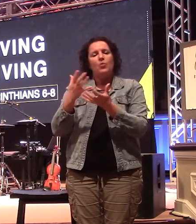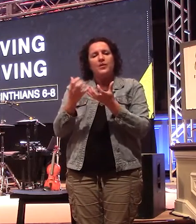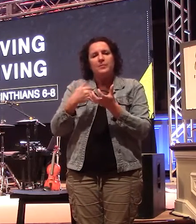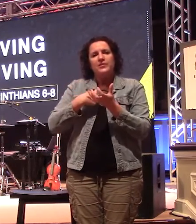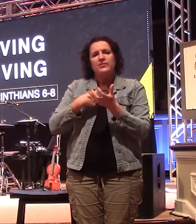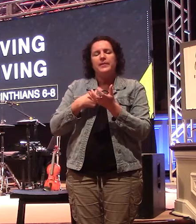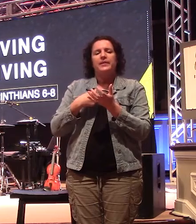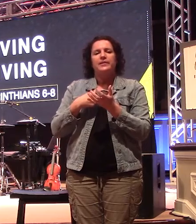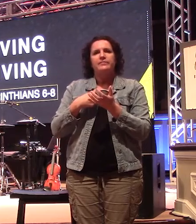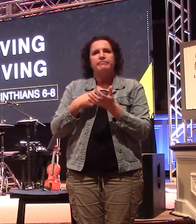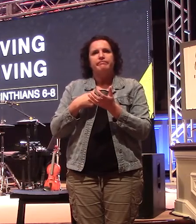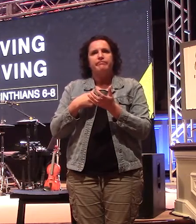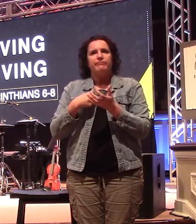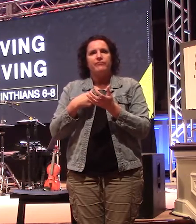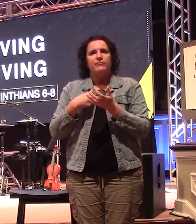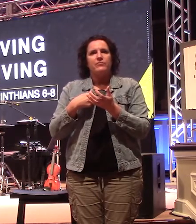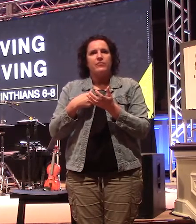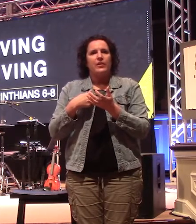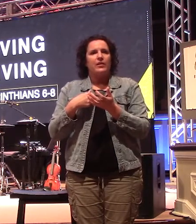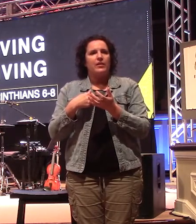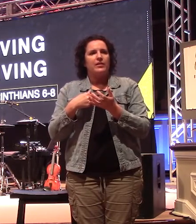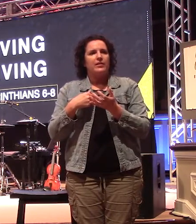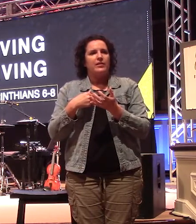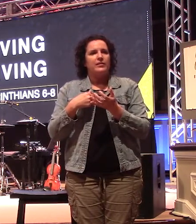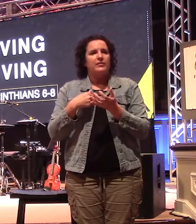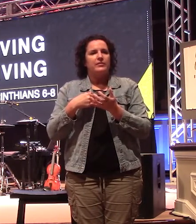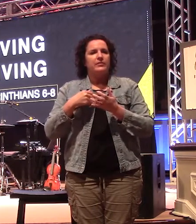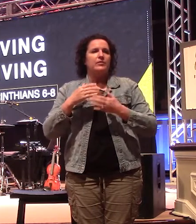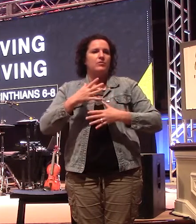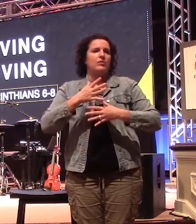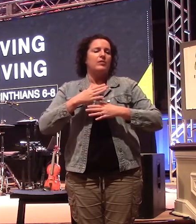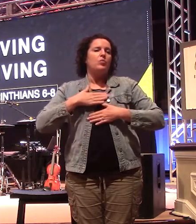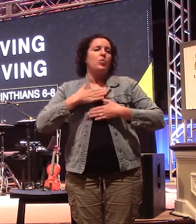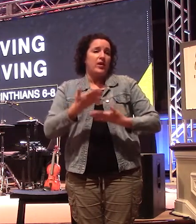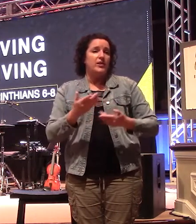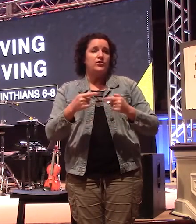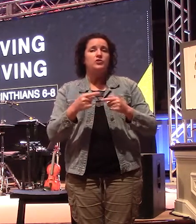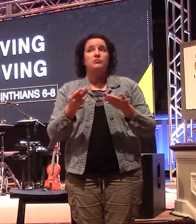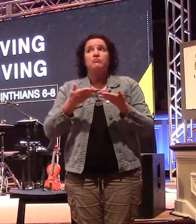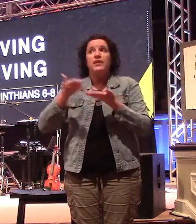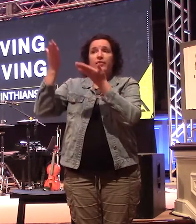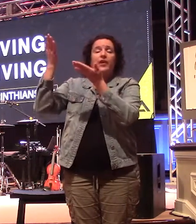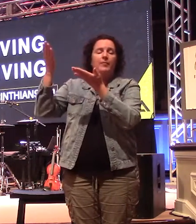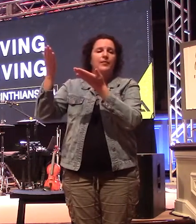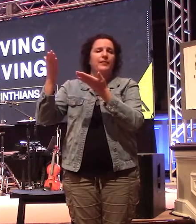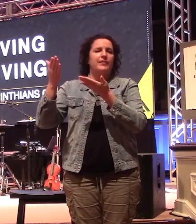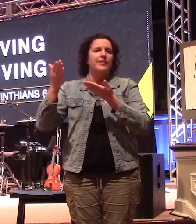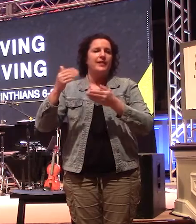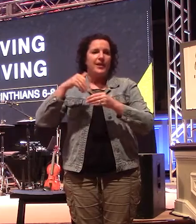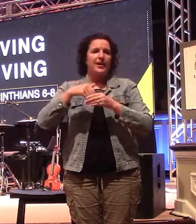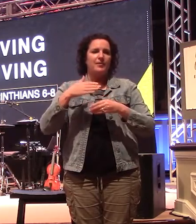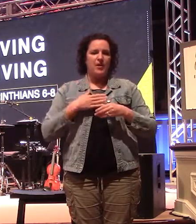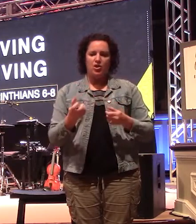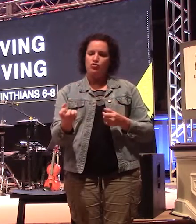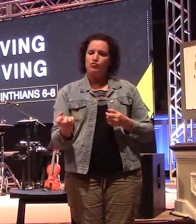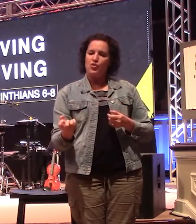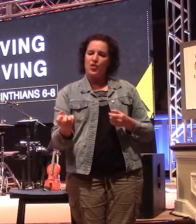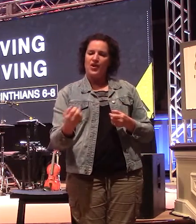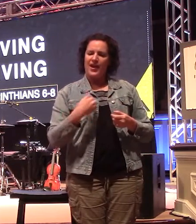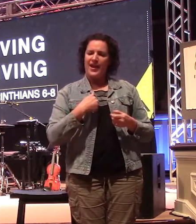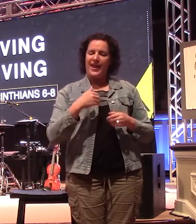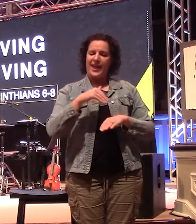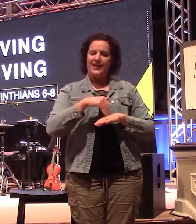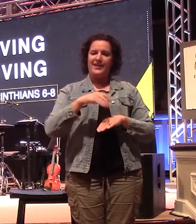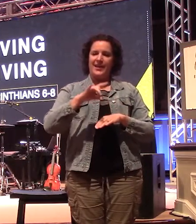little drawer in there I could put money in. I was going on a trip someday or something. I opened that, I had like $800 in that little drawer. He was happy to